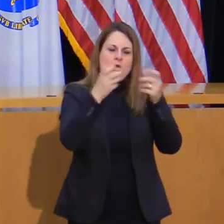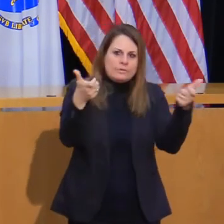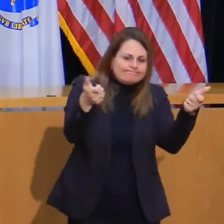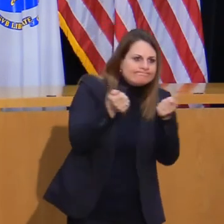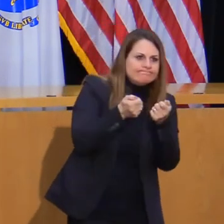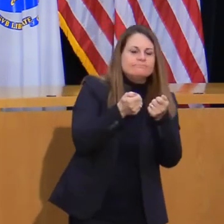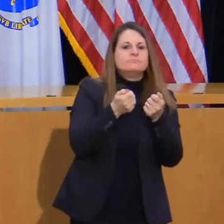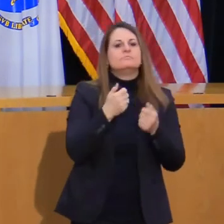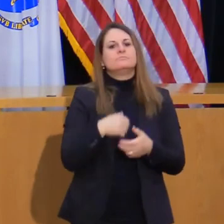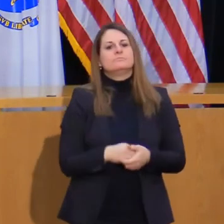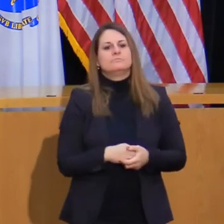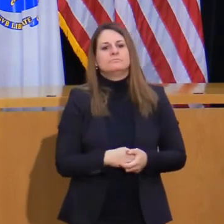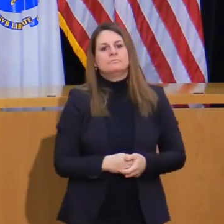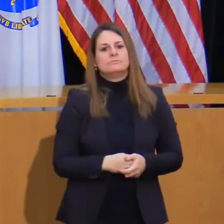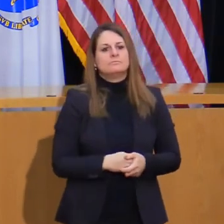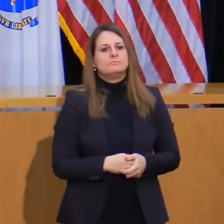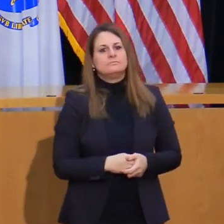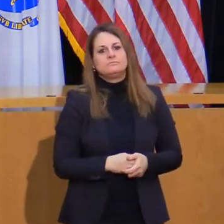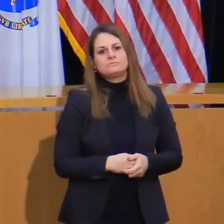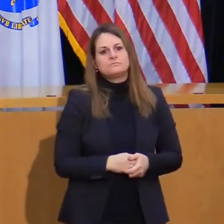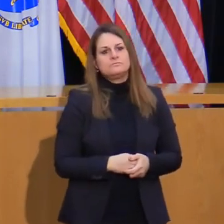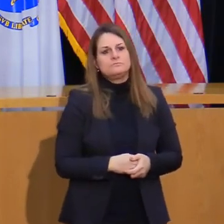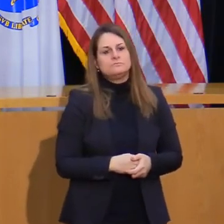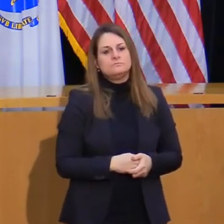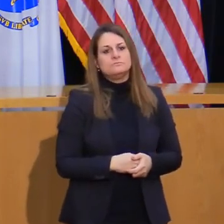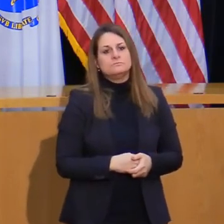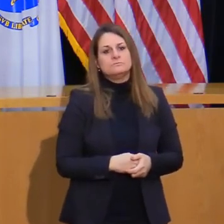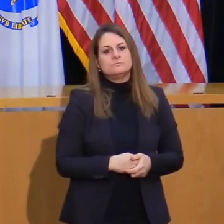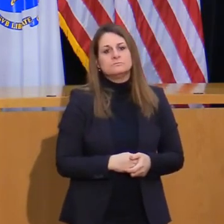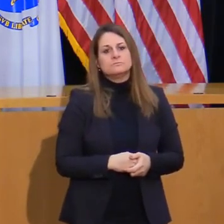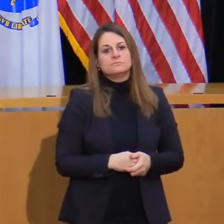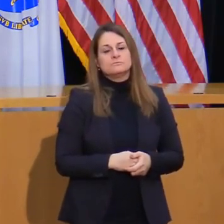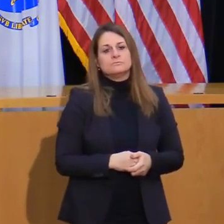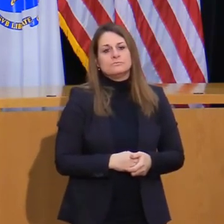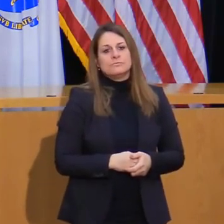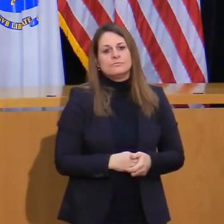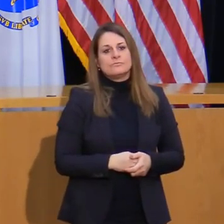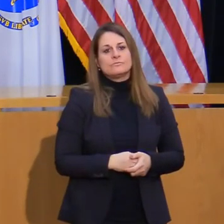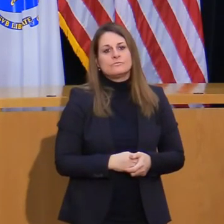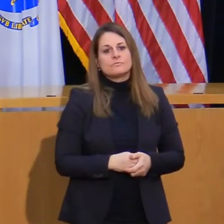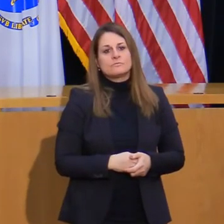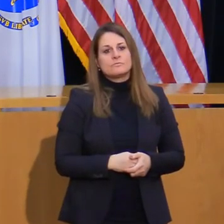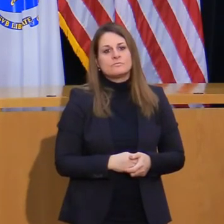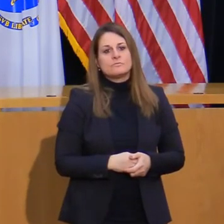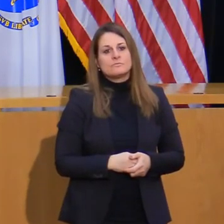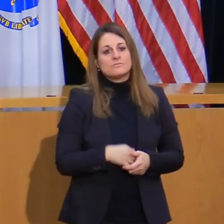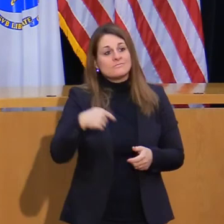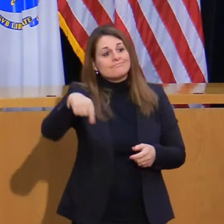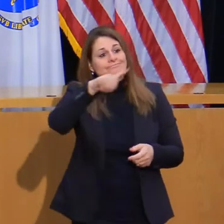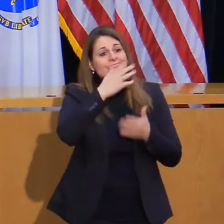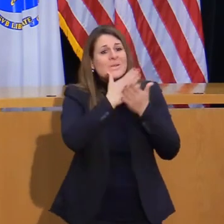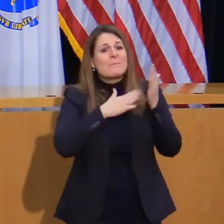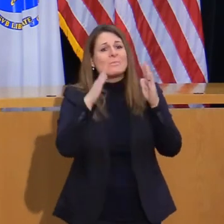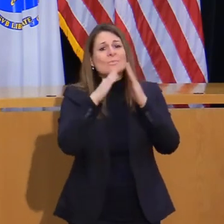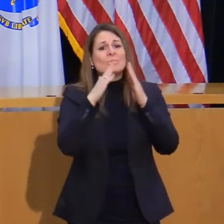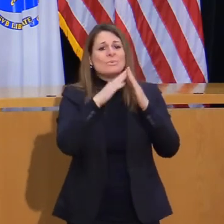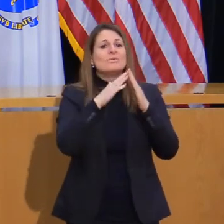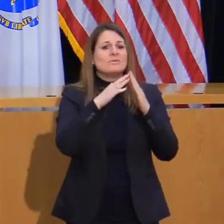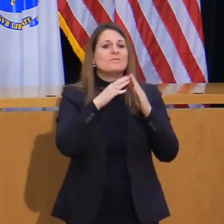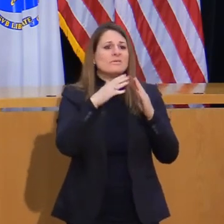Our administration continues to invest in COVID-19 funding to support disproportionately impacted communities here in